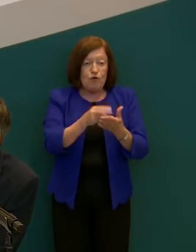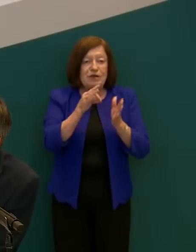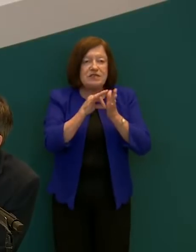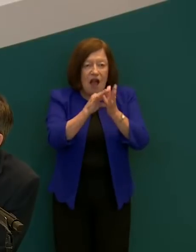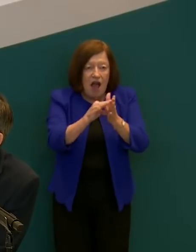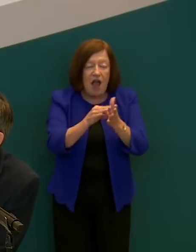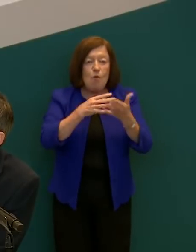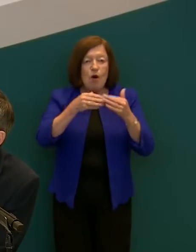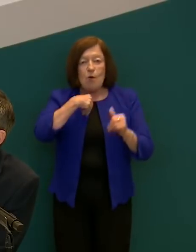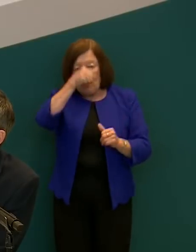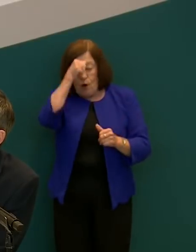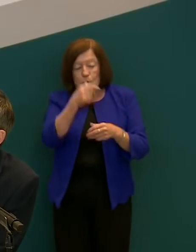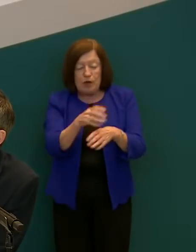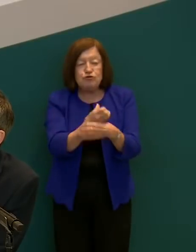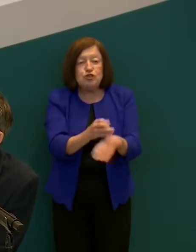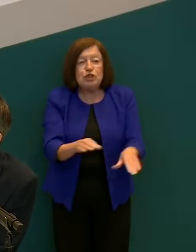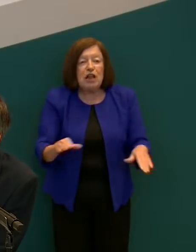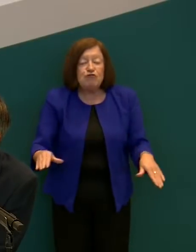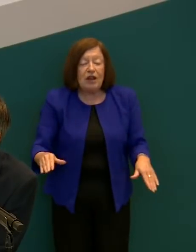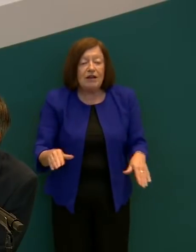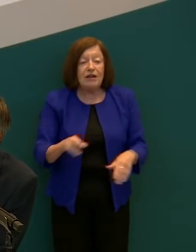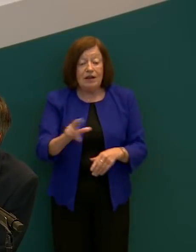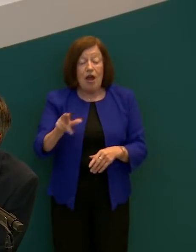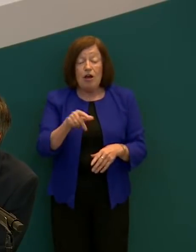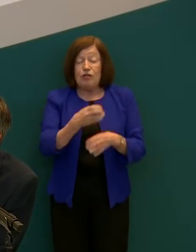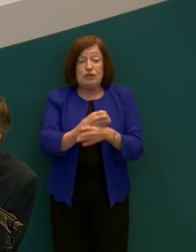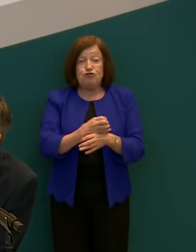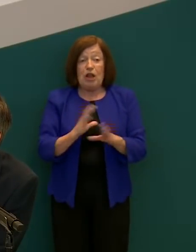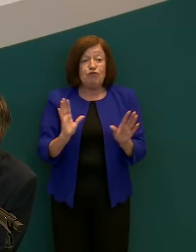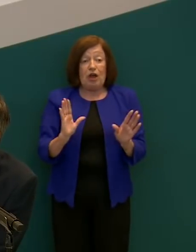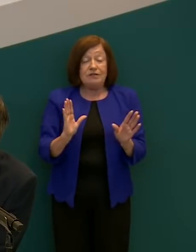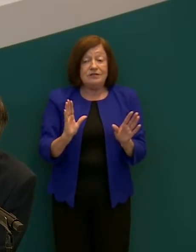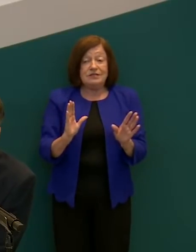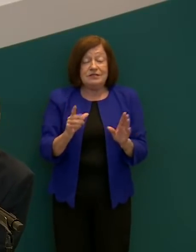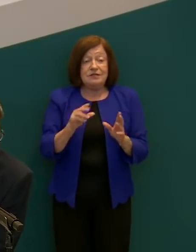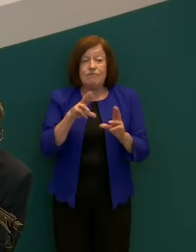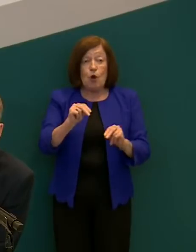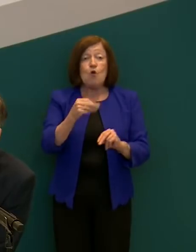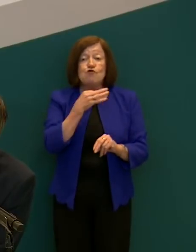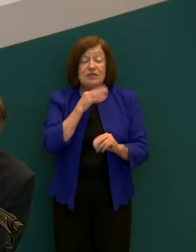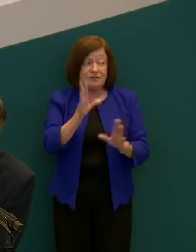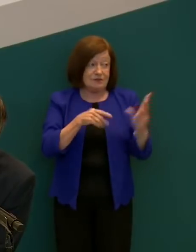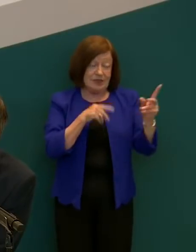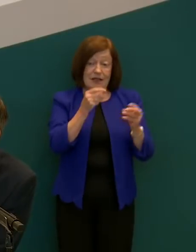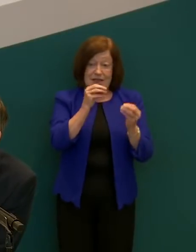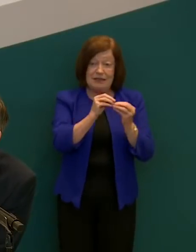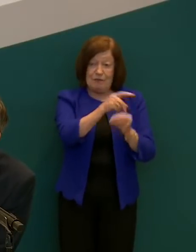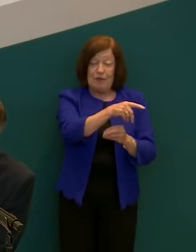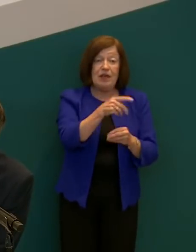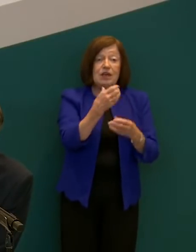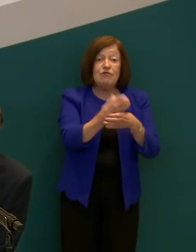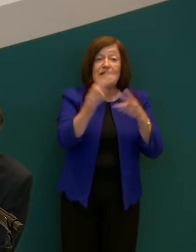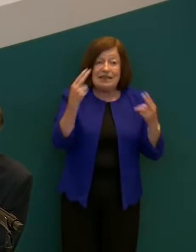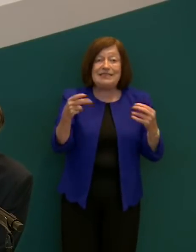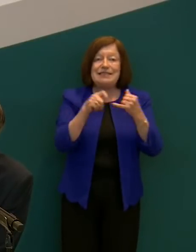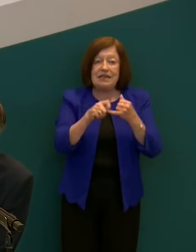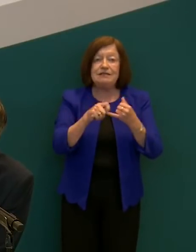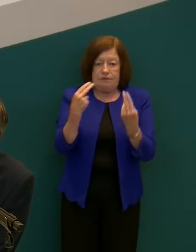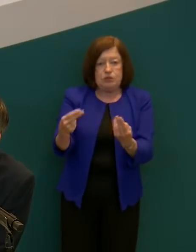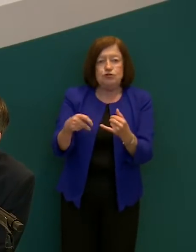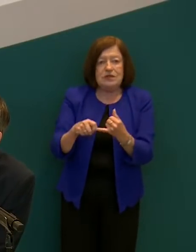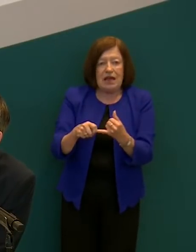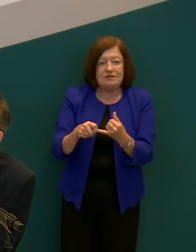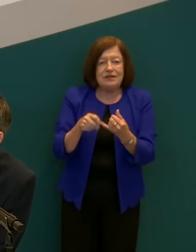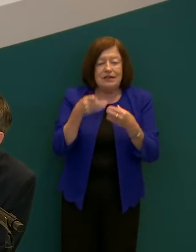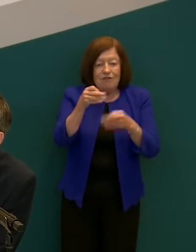what we know about children, not that children have no risk, as I've said. If children need to be tested, they need to be tested, and we'll